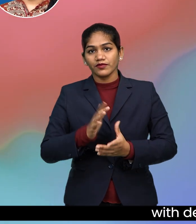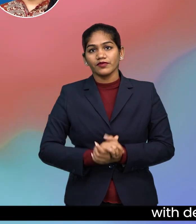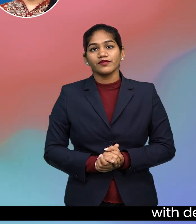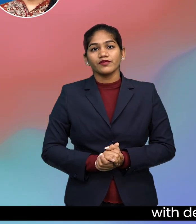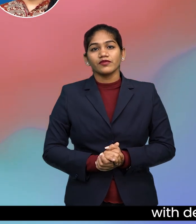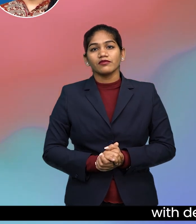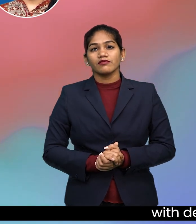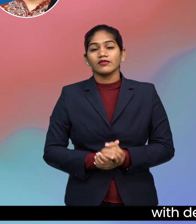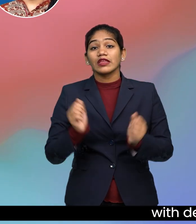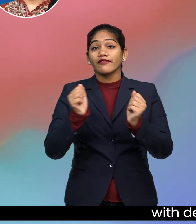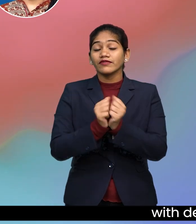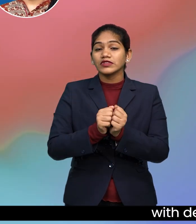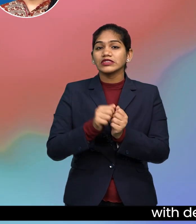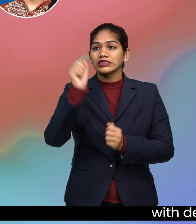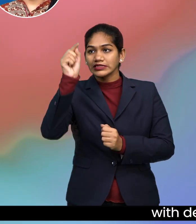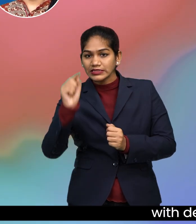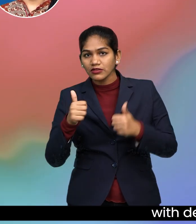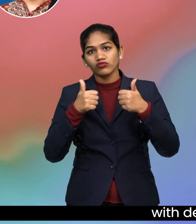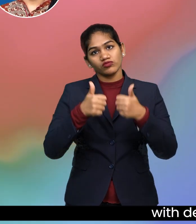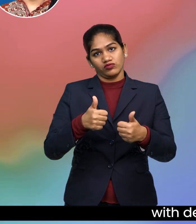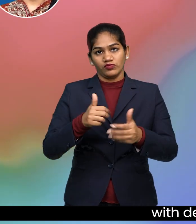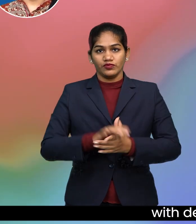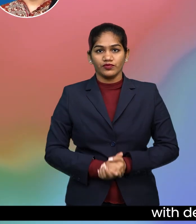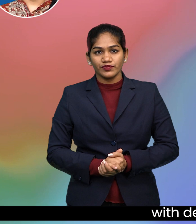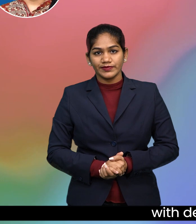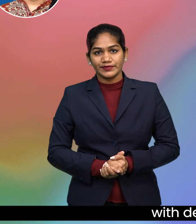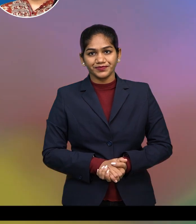with desirable characteristics.